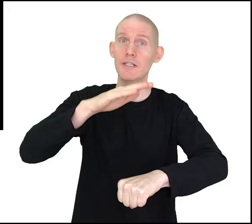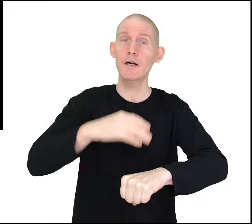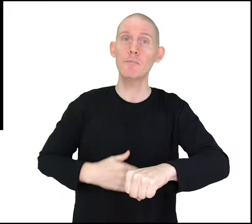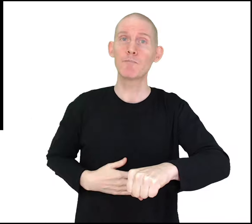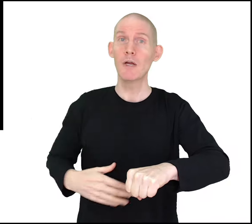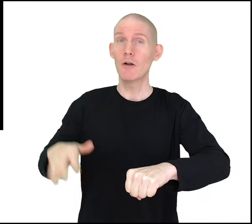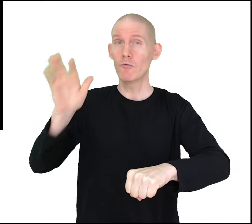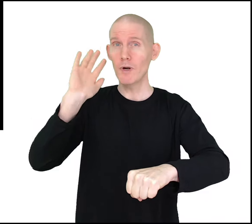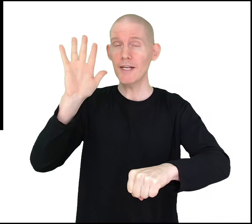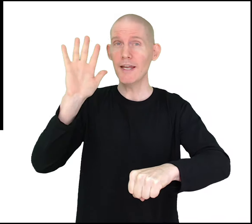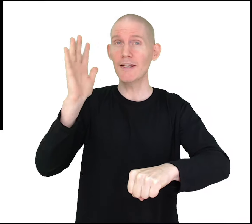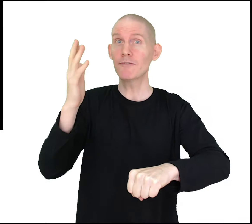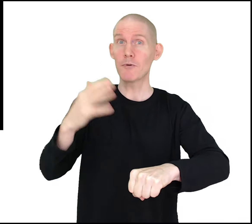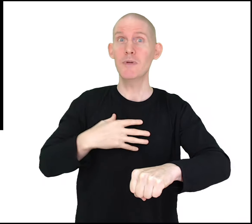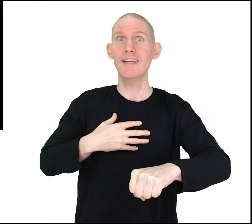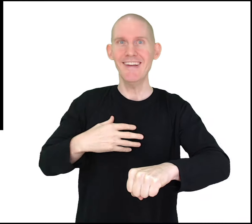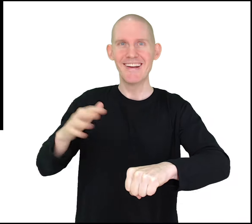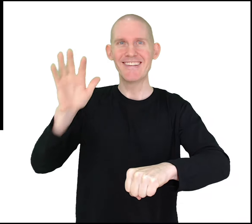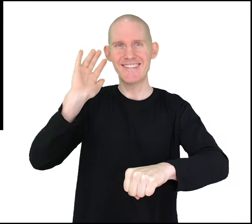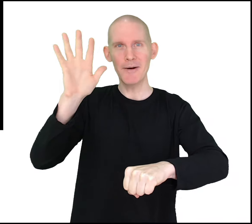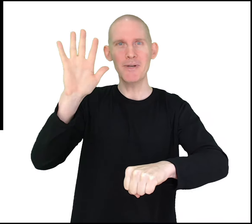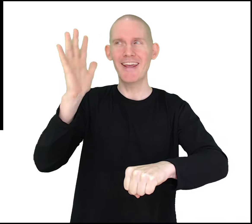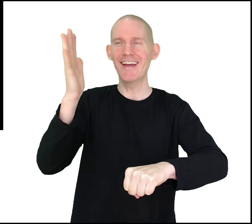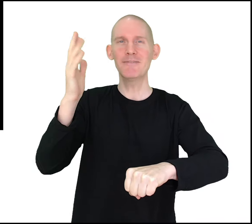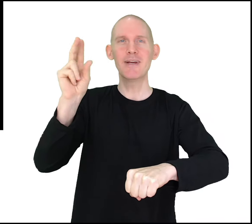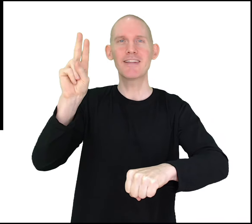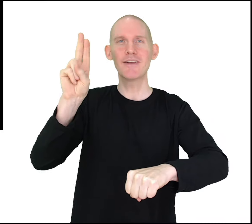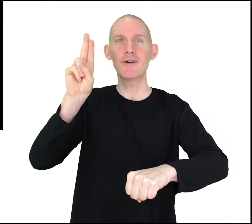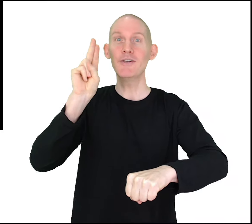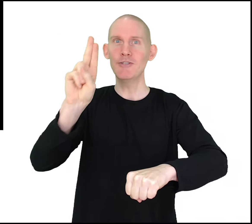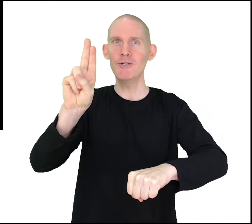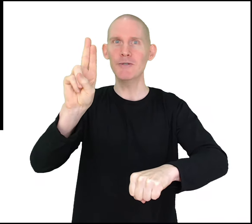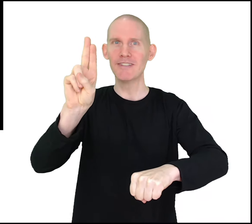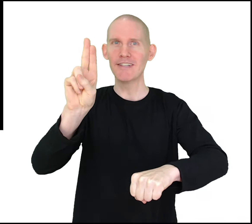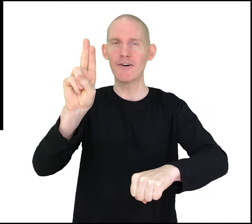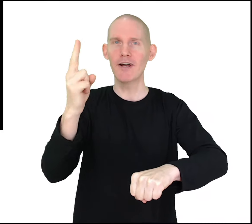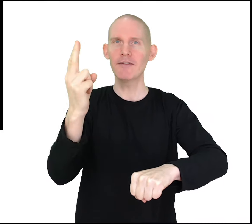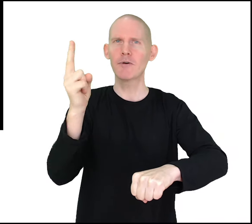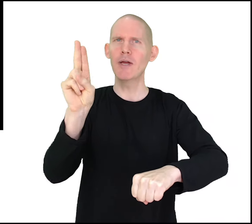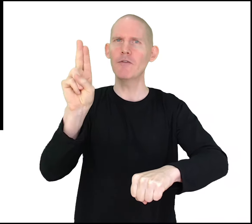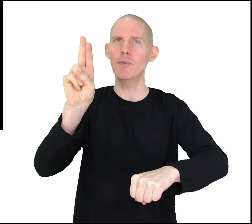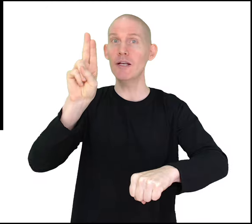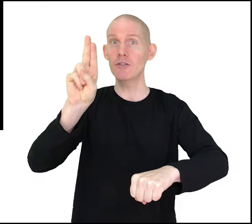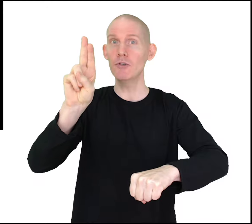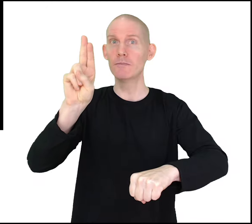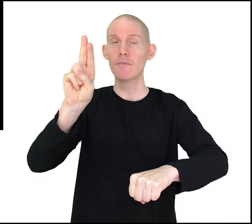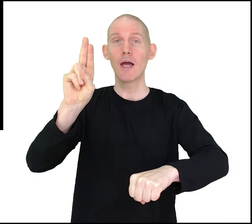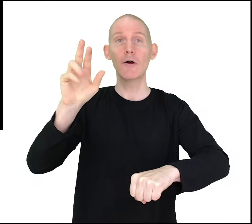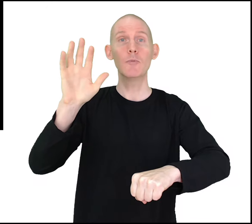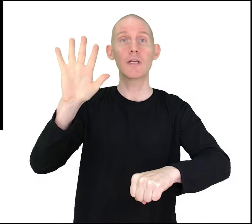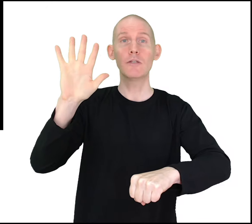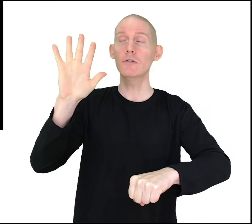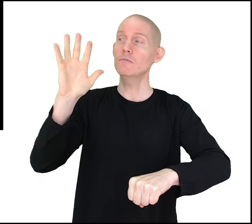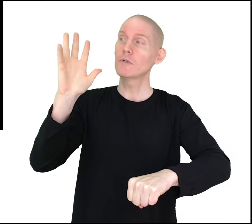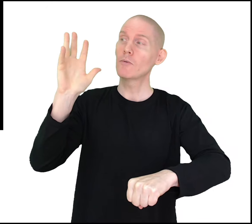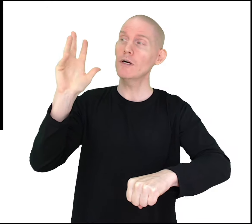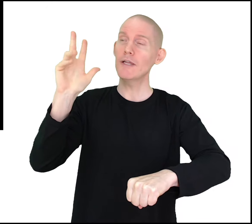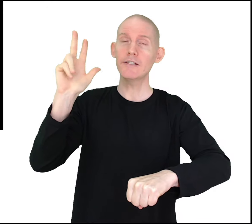up. Right hand, for me, dominant hand, make the letter U. All right, from the alphabet, U. How do you make a U? Well, last 2